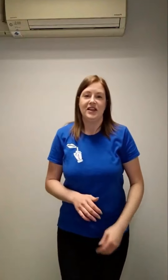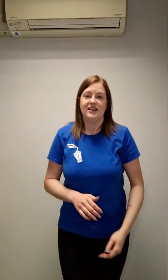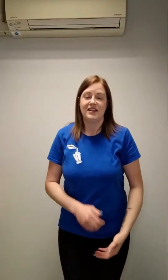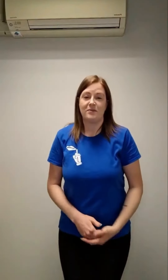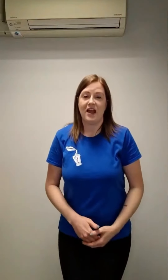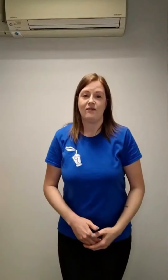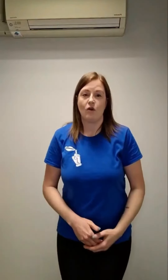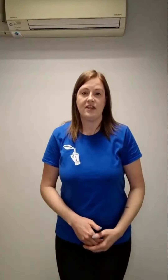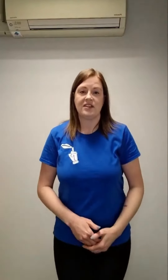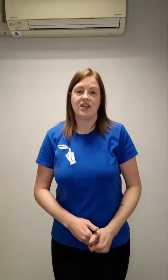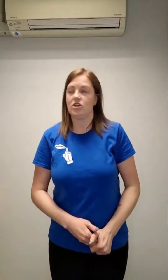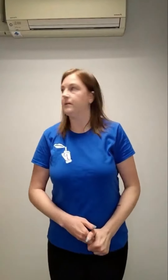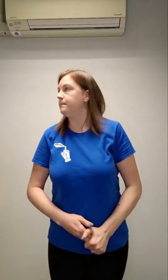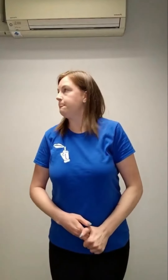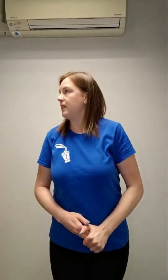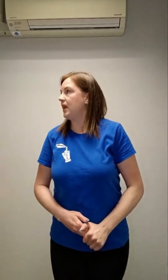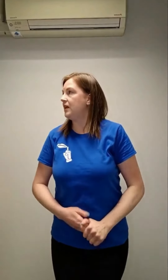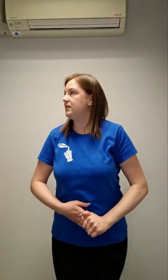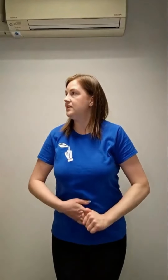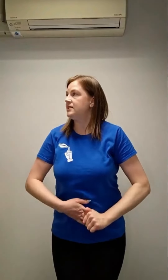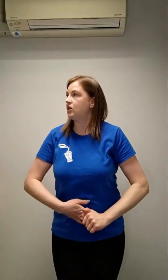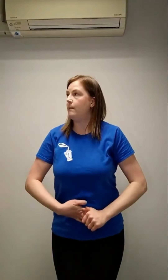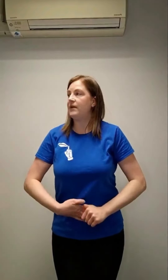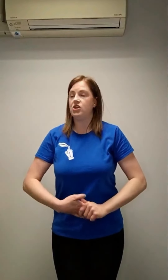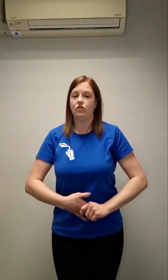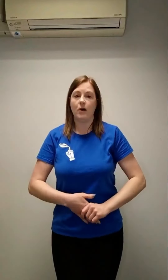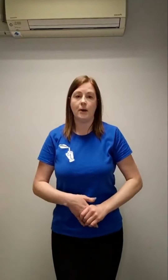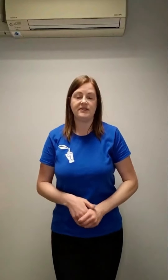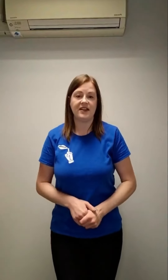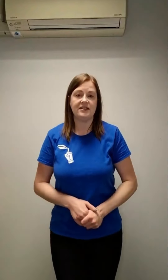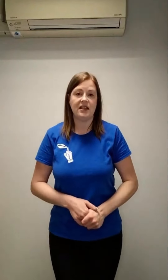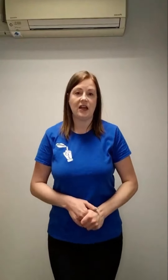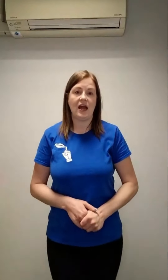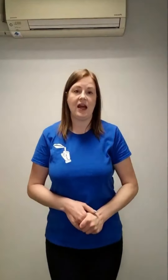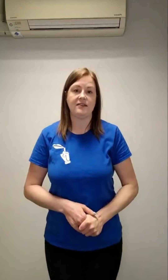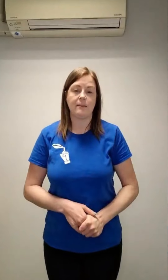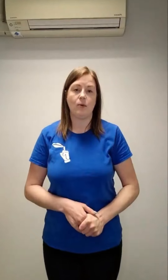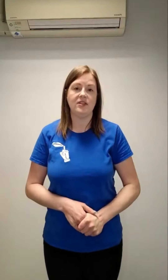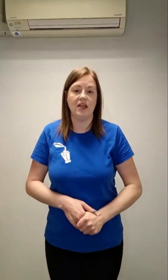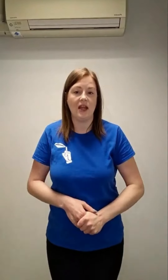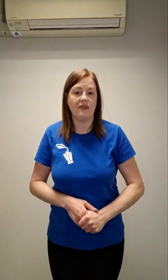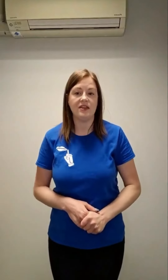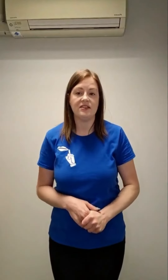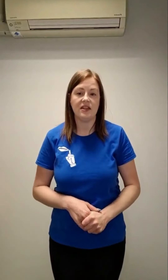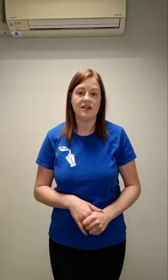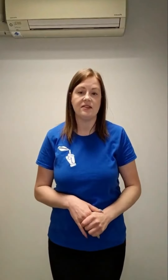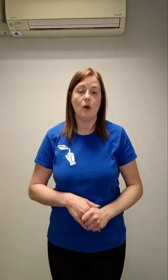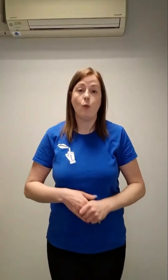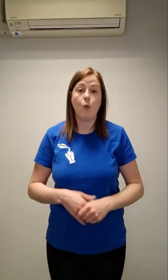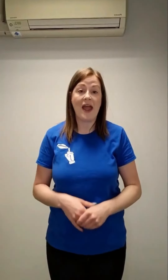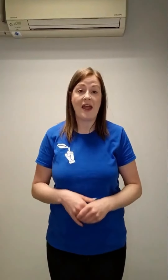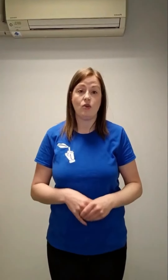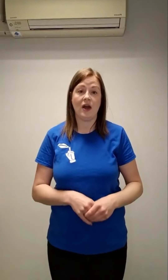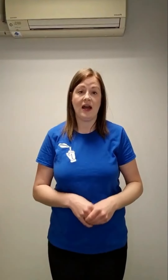Next up we have orientation. And this is a combination of palms facing and hands pointing. And this is where your